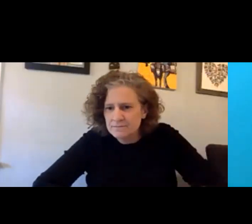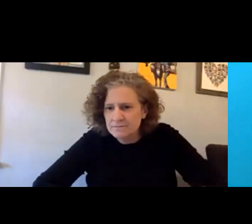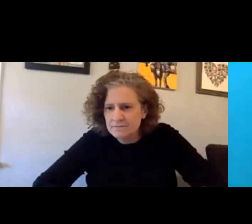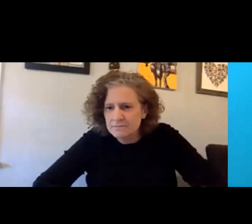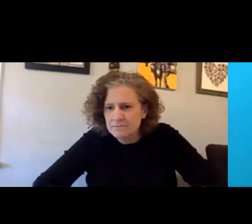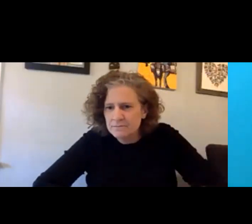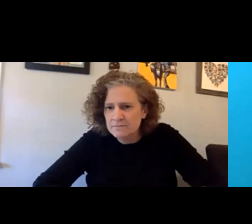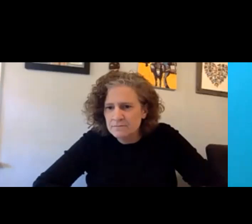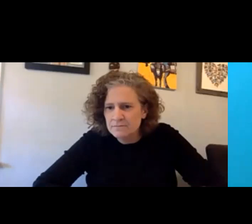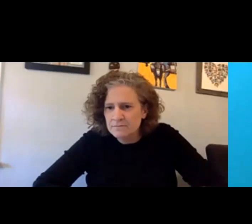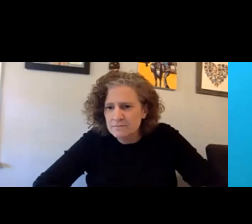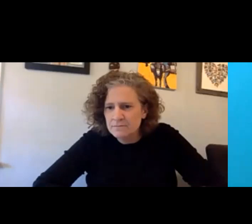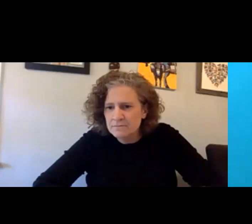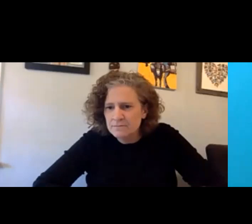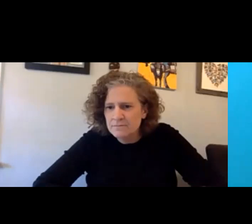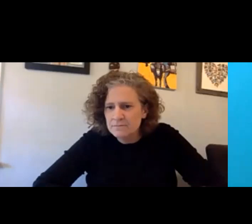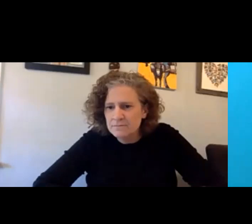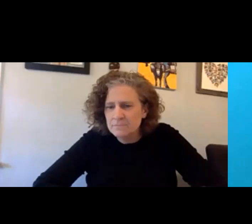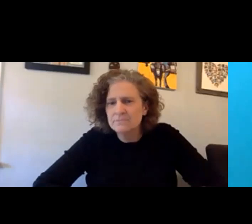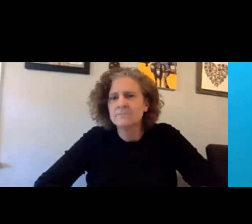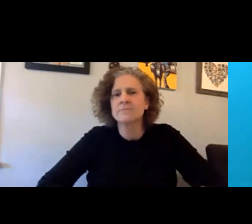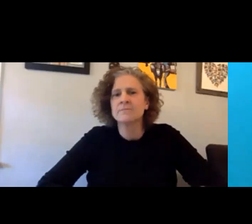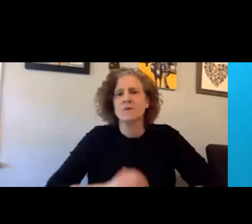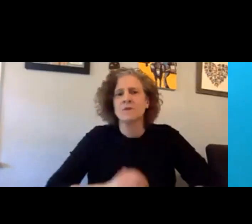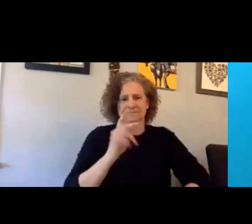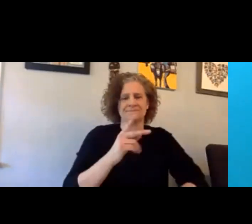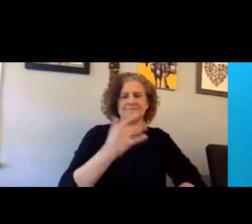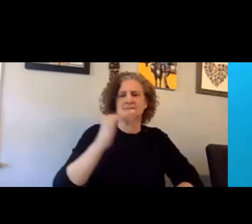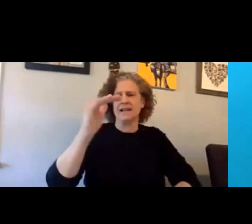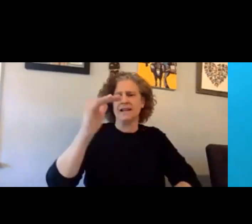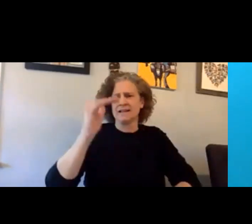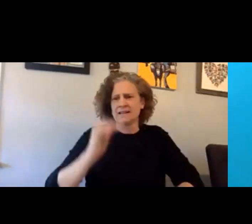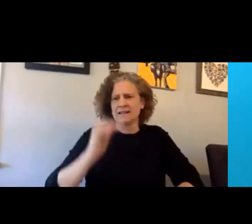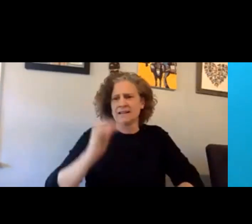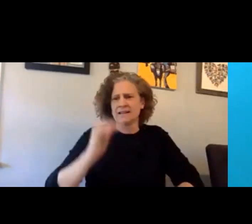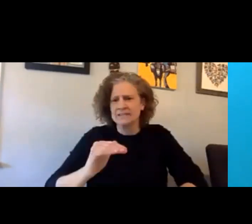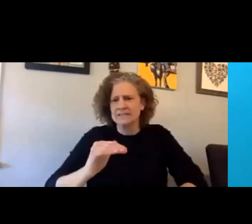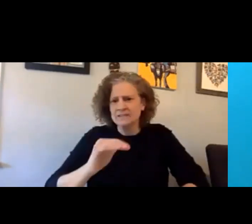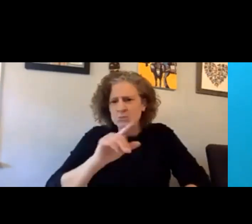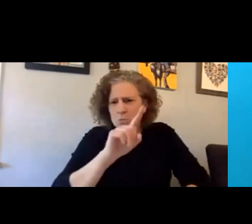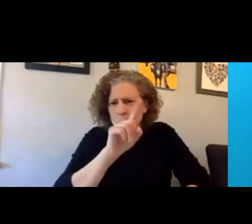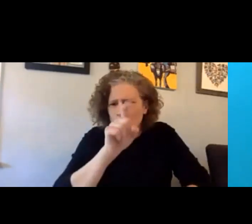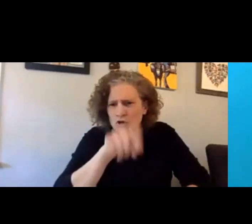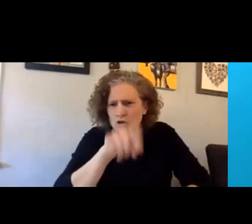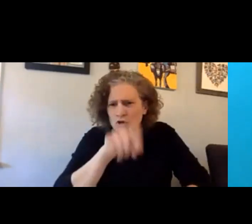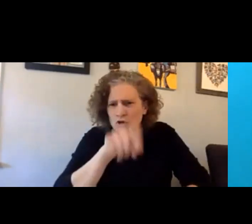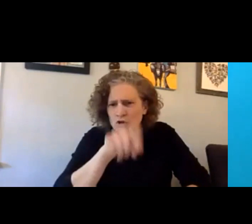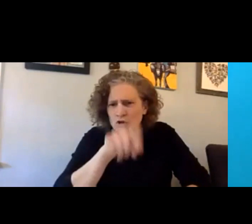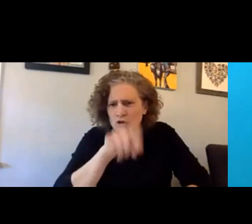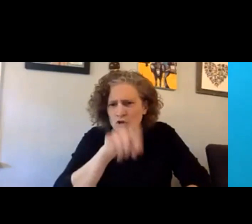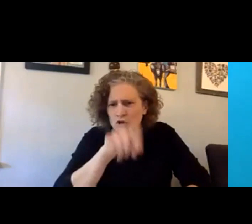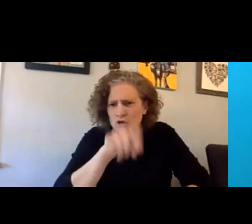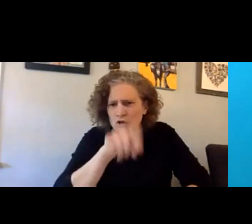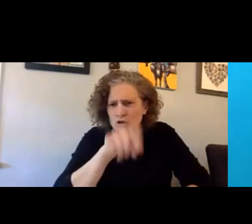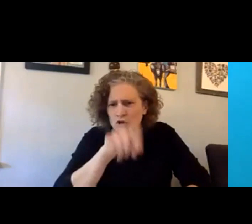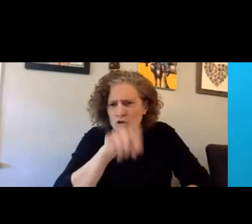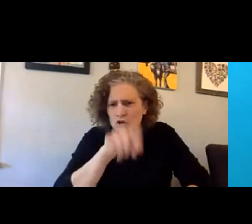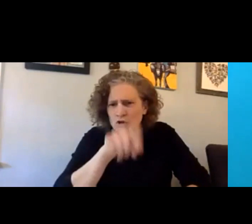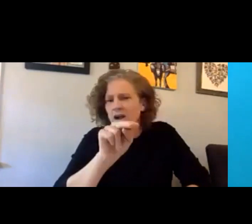Yes, yes, thank you. Very good. Thank you. Okay, let's move down. Let's see, there's